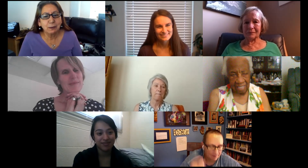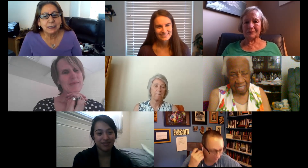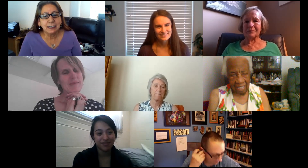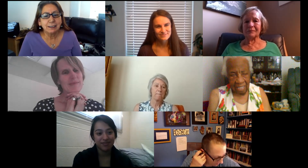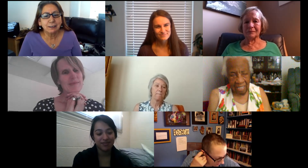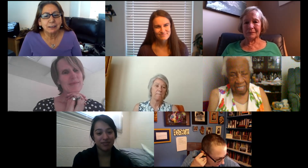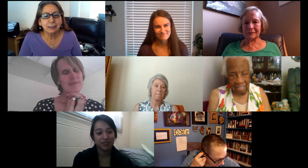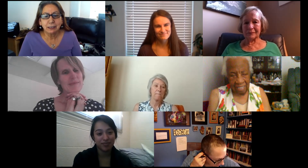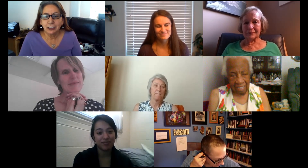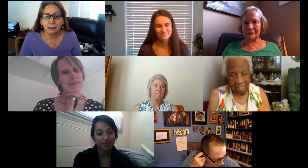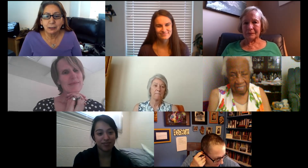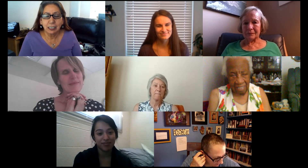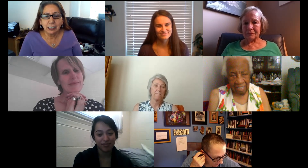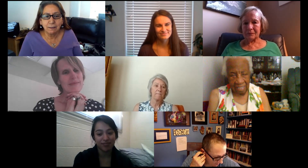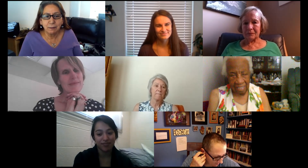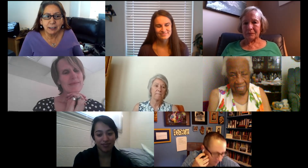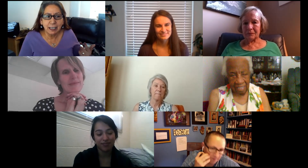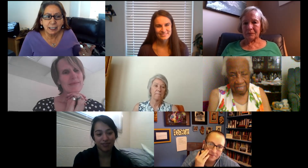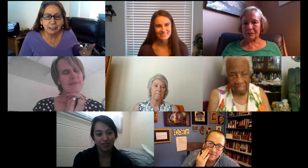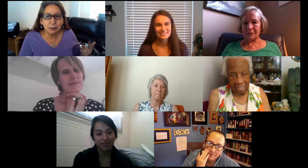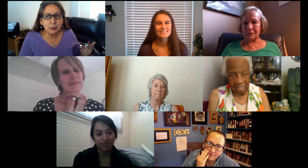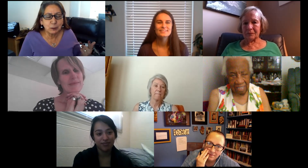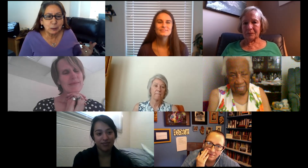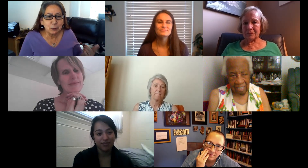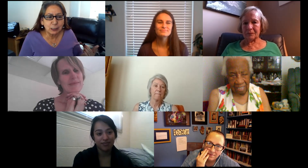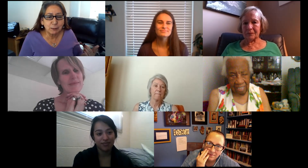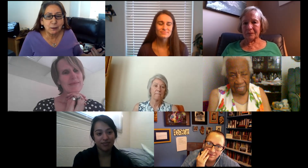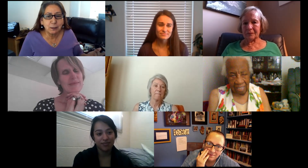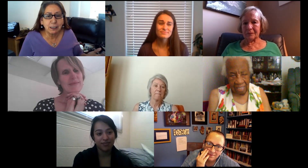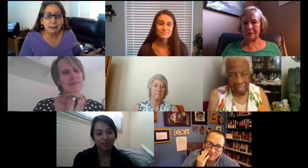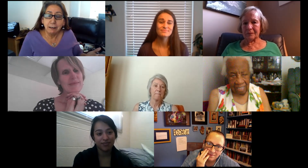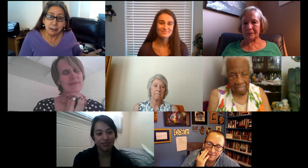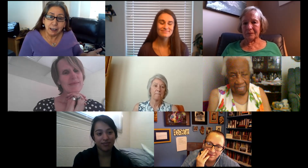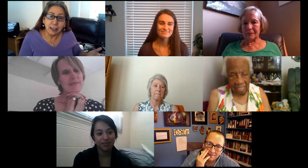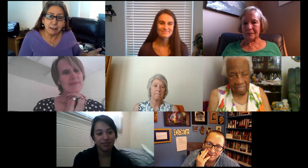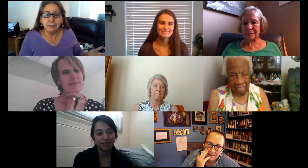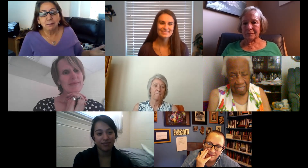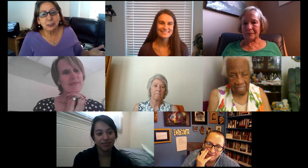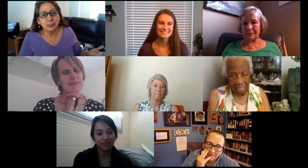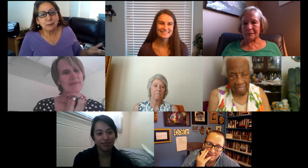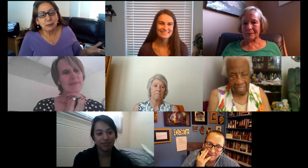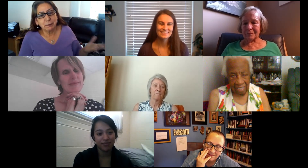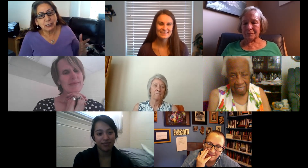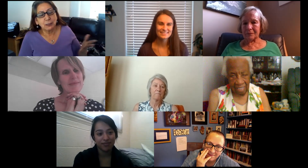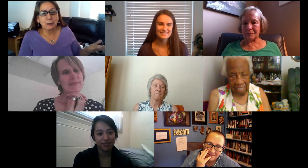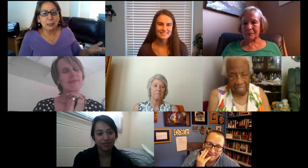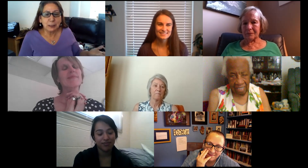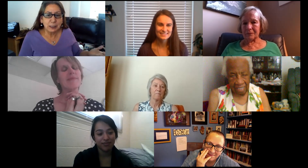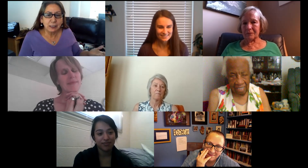always say, you know, God gave me that and we were so depressed, but now we're like, hey, we turn something bad to something good